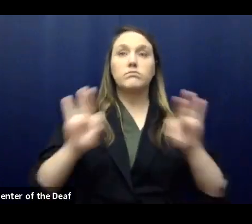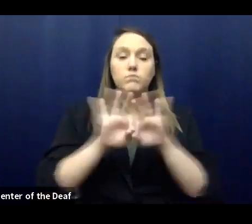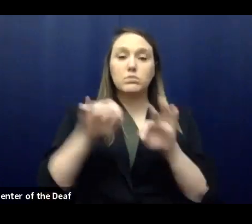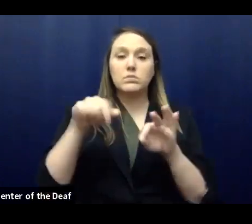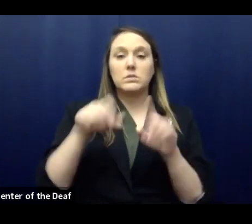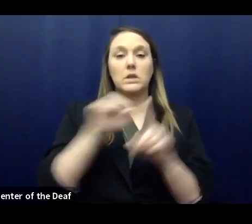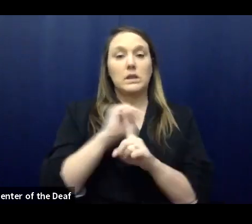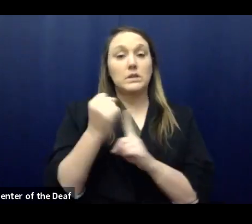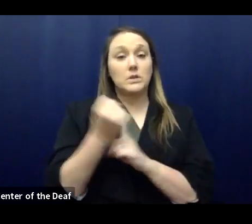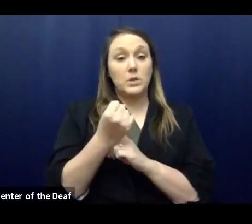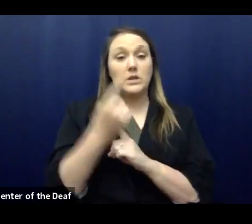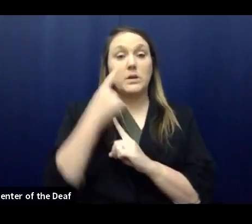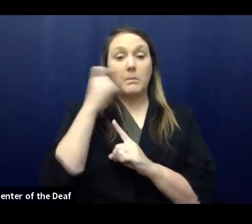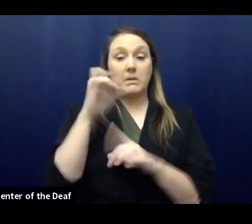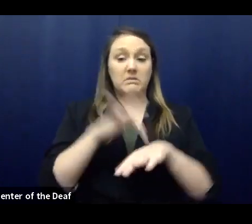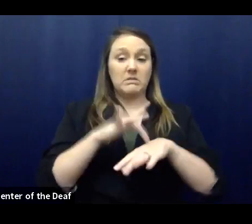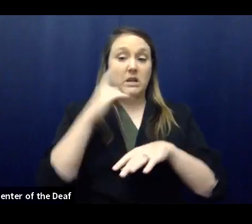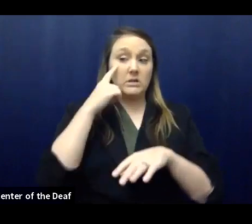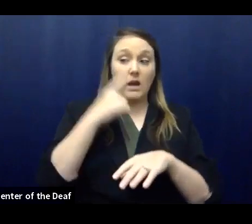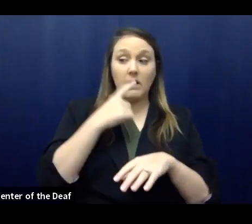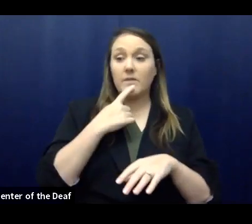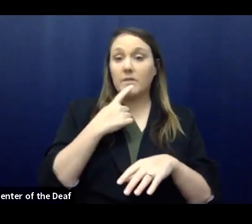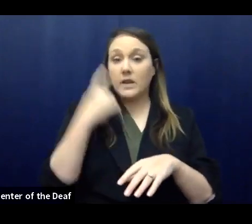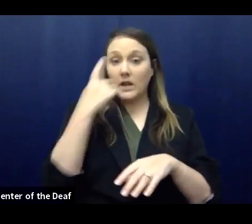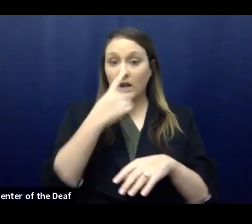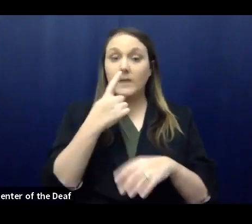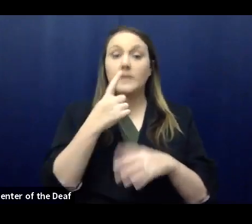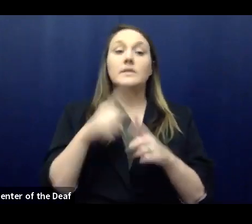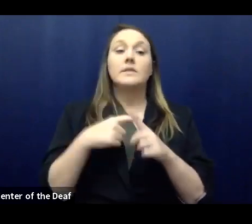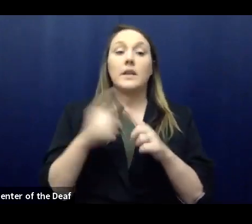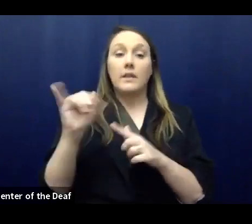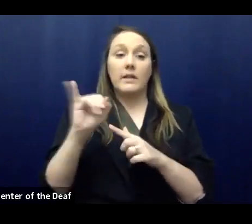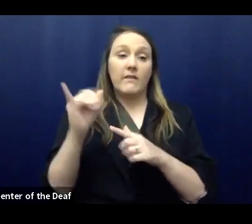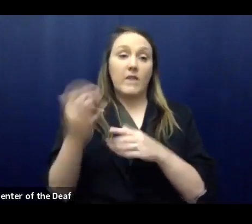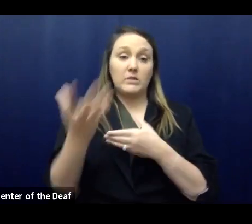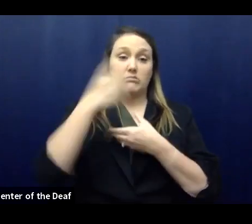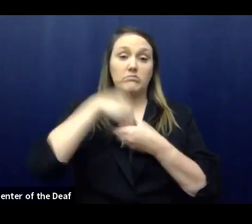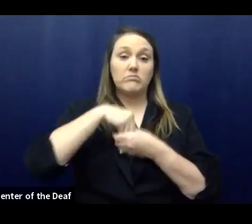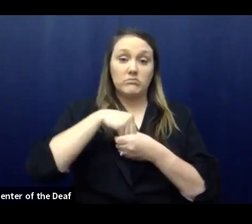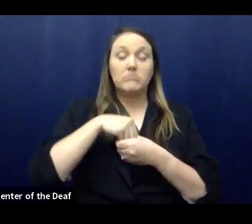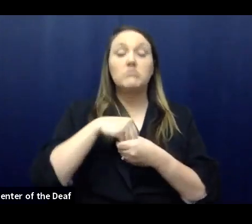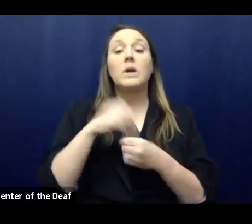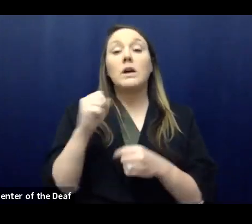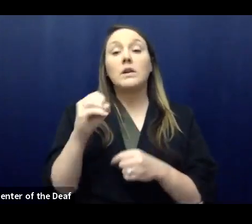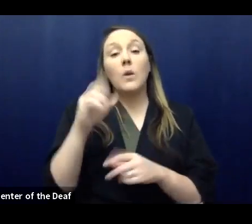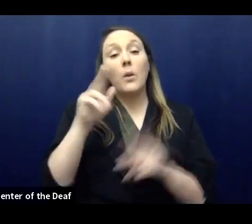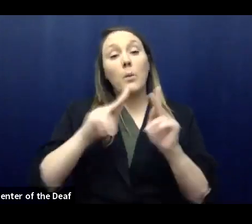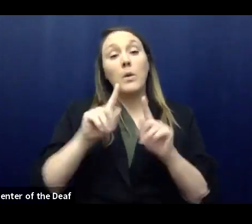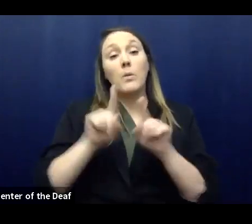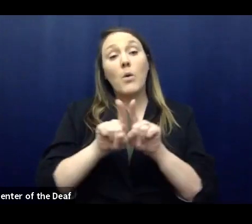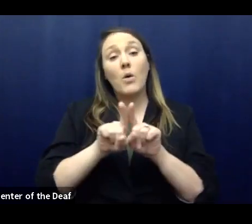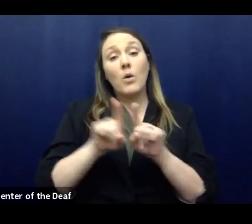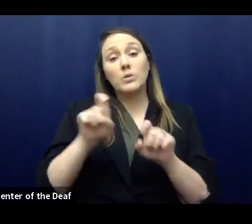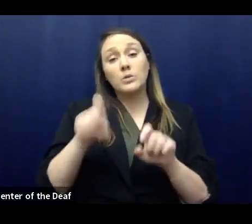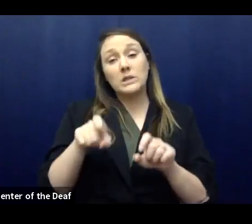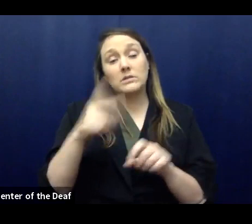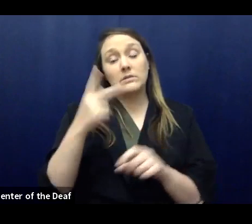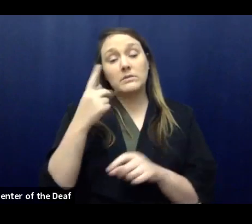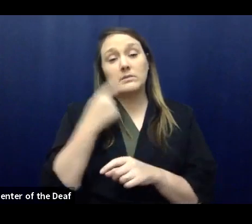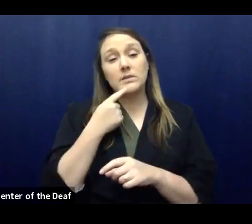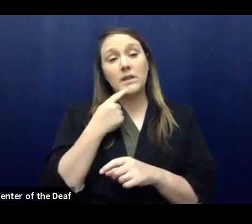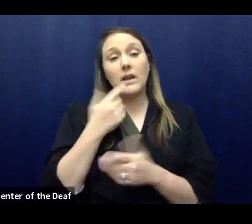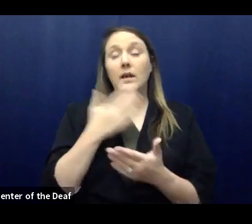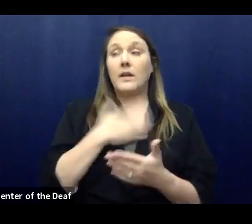eyes and face and potentially infect yourself. So that's something important to remember. I think people need to also say, given